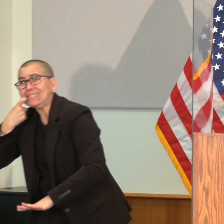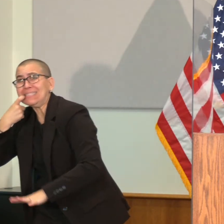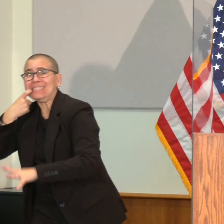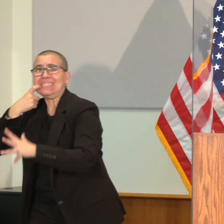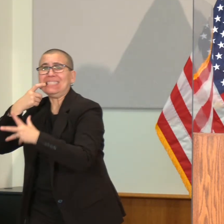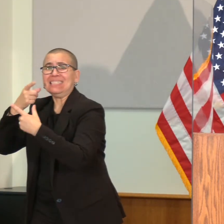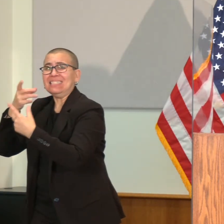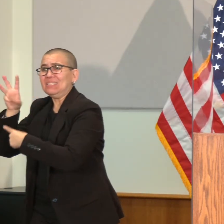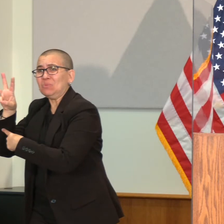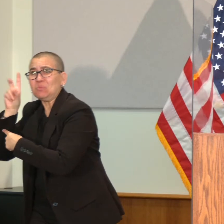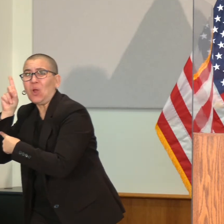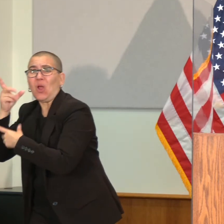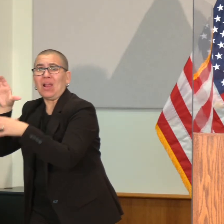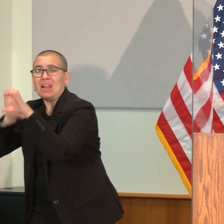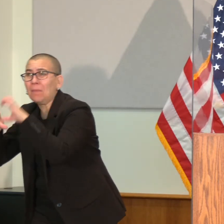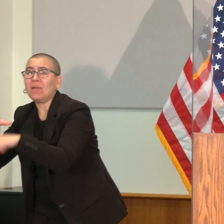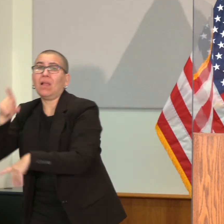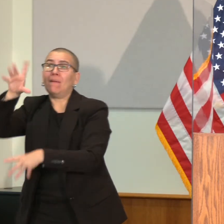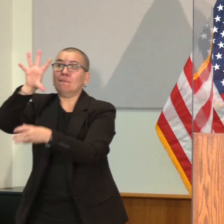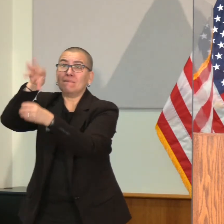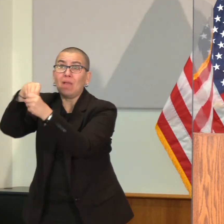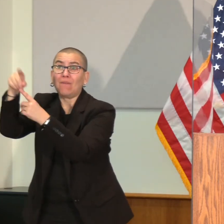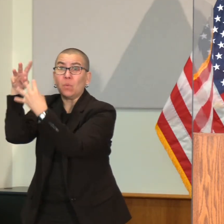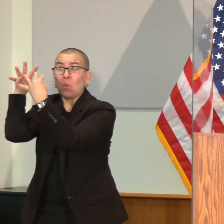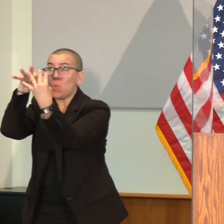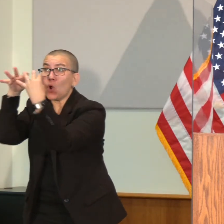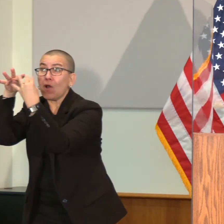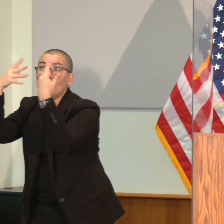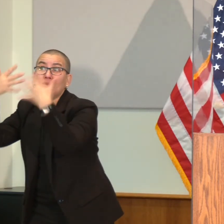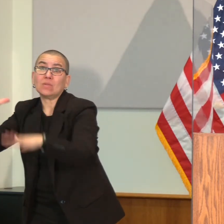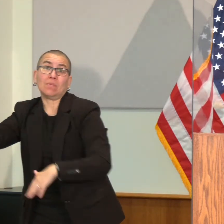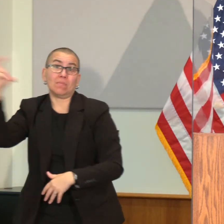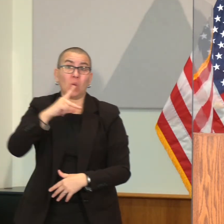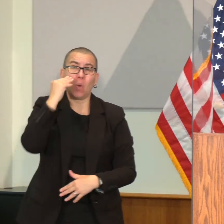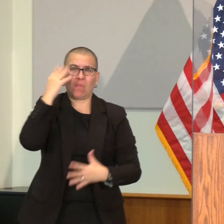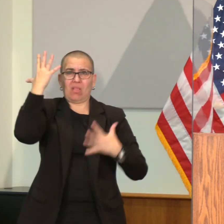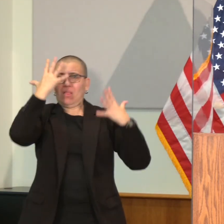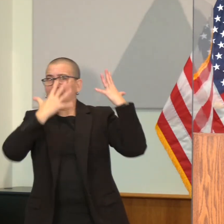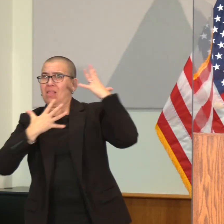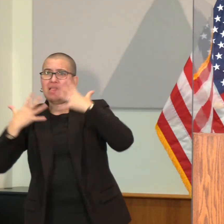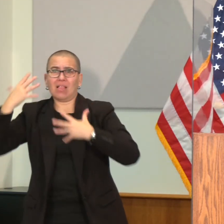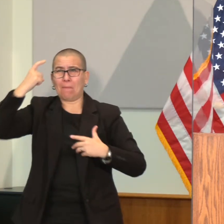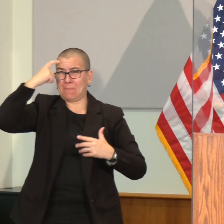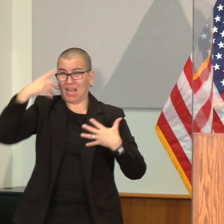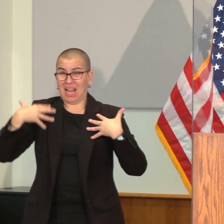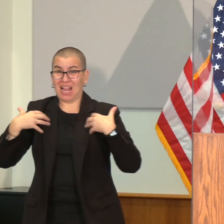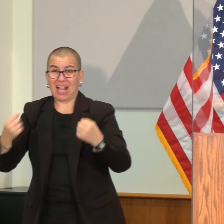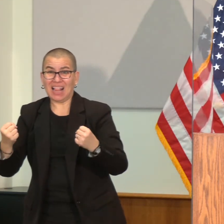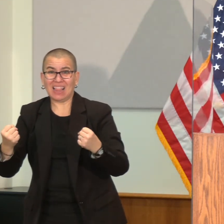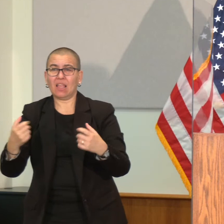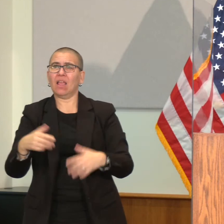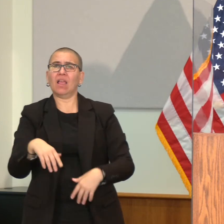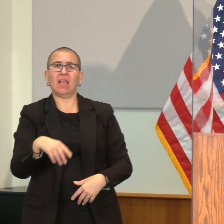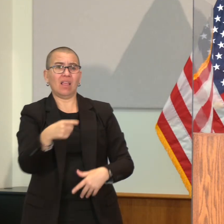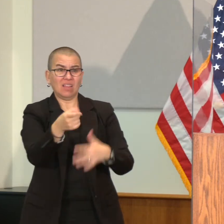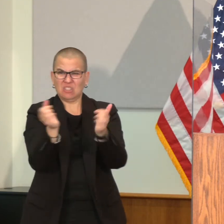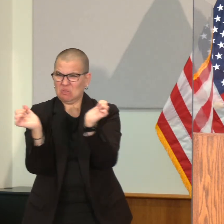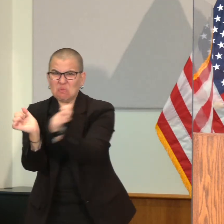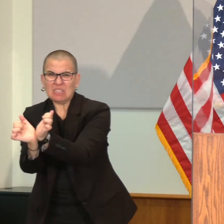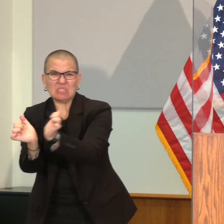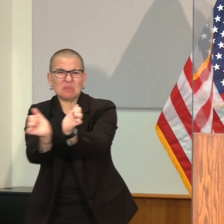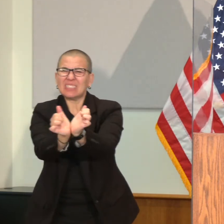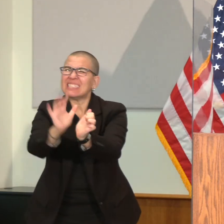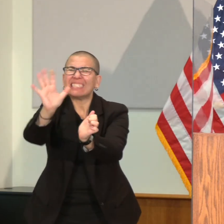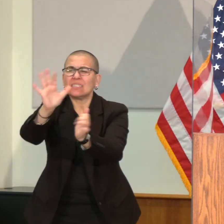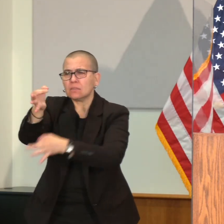see that there are better ways than arresting and imprisoning people. There are more effective ways that can get the outcomes we